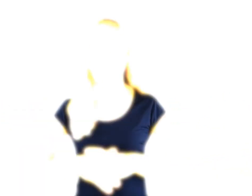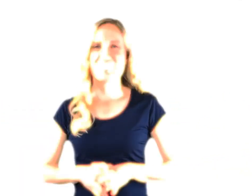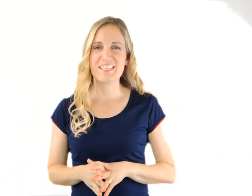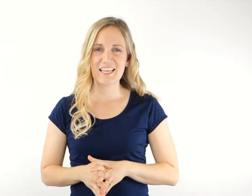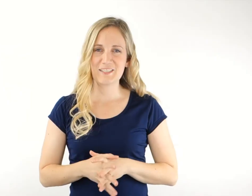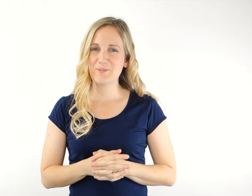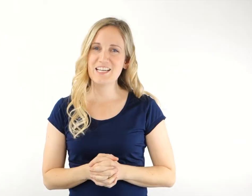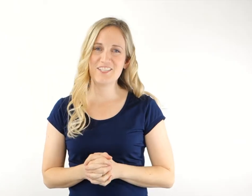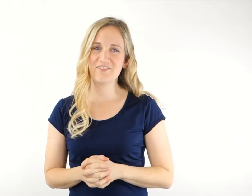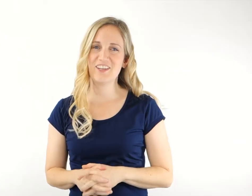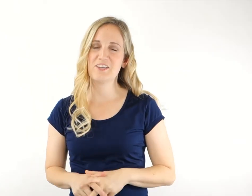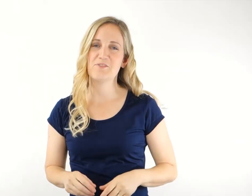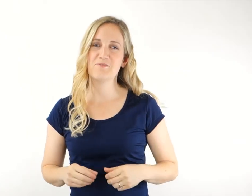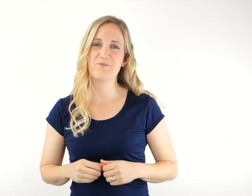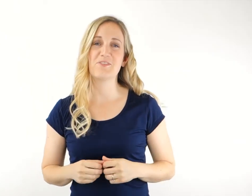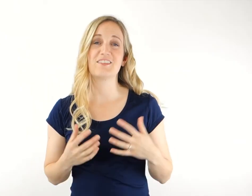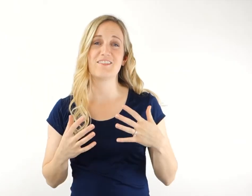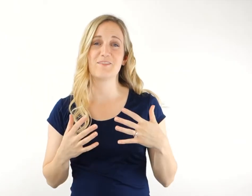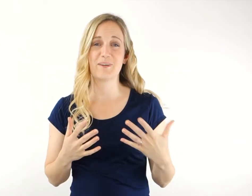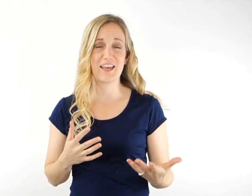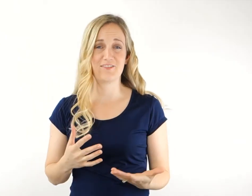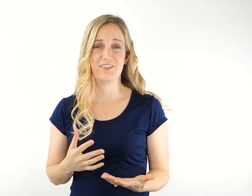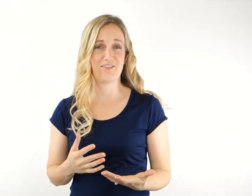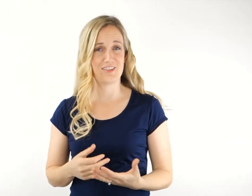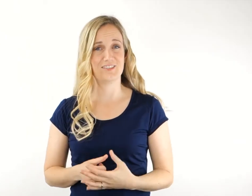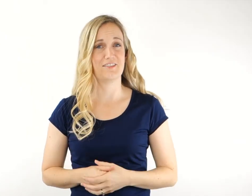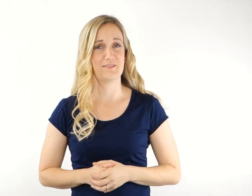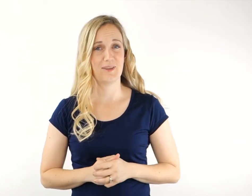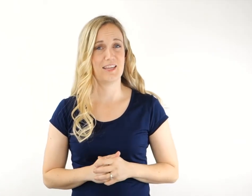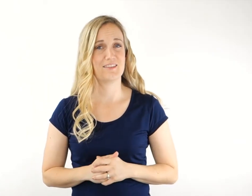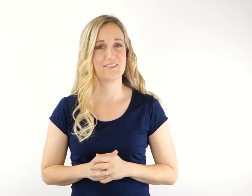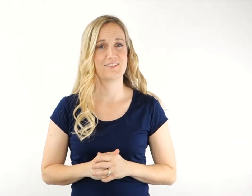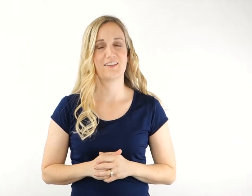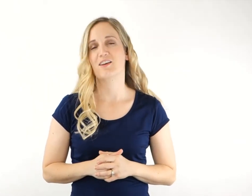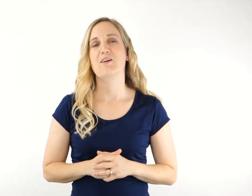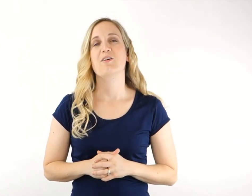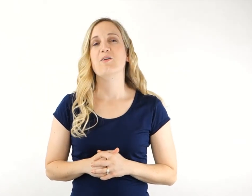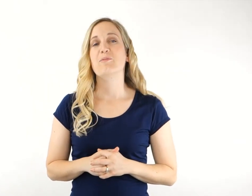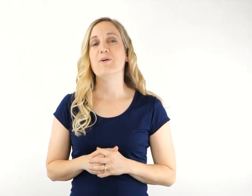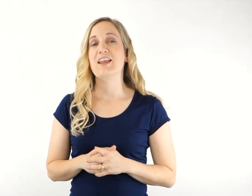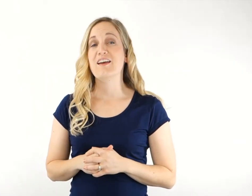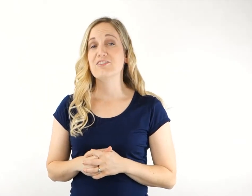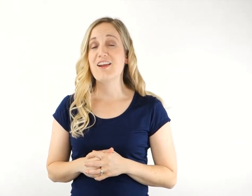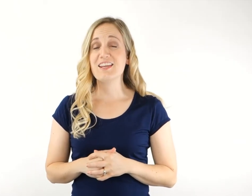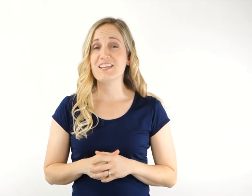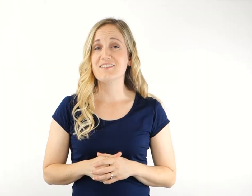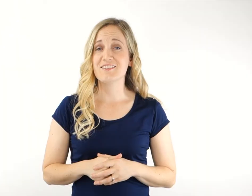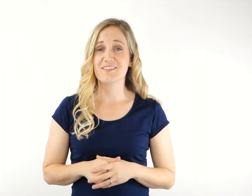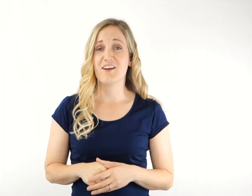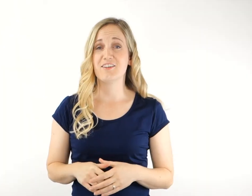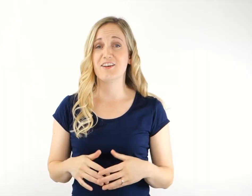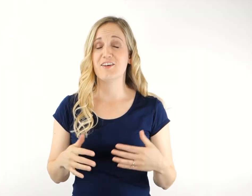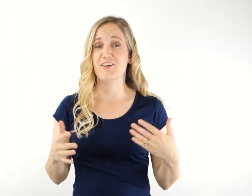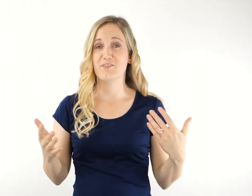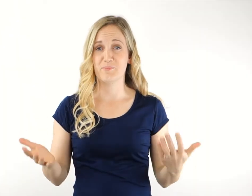This is the explanation video for the song My Heavenly Father Loves Me. Whenever I hear the song of a